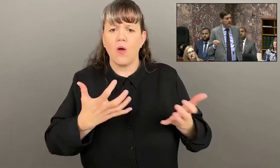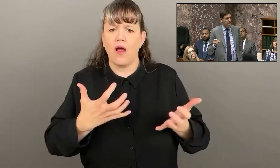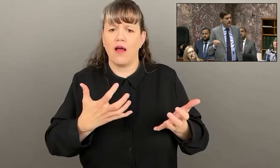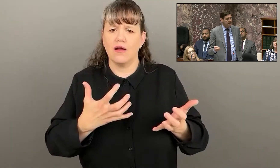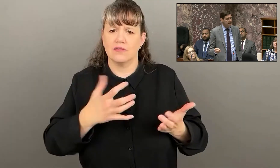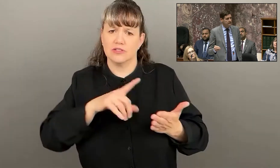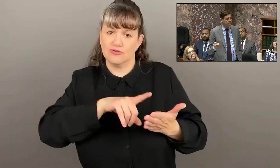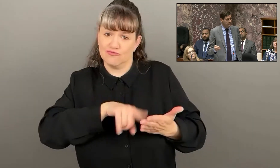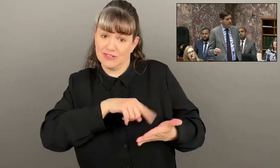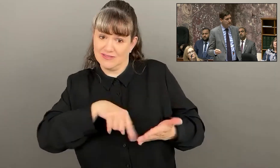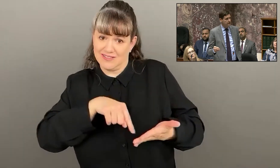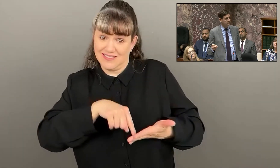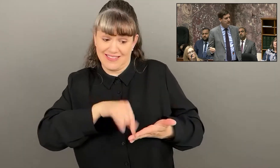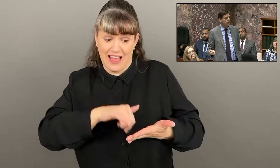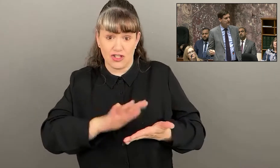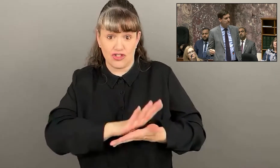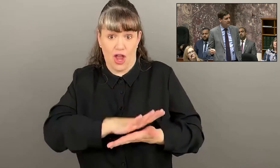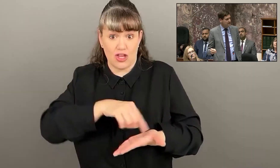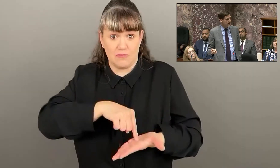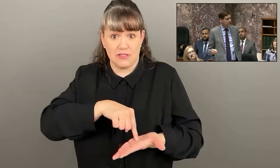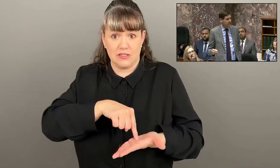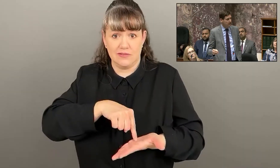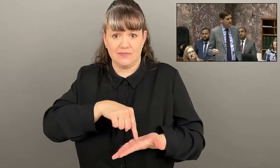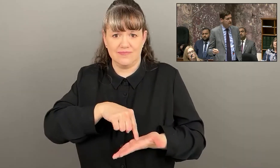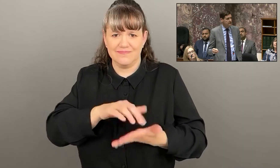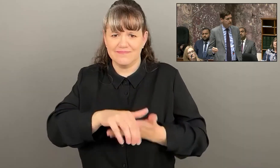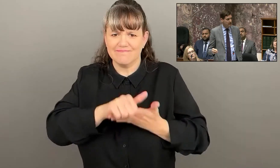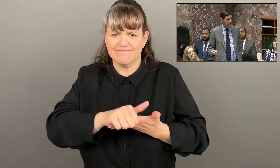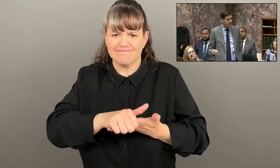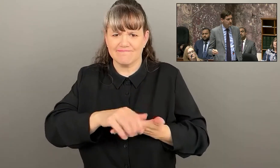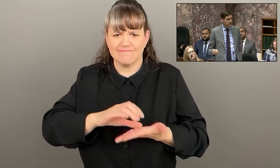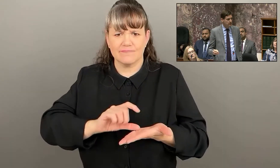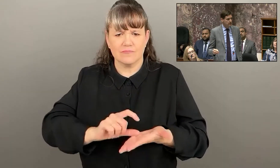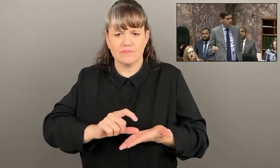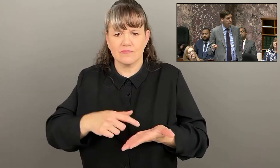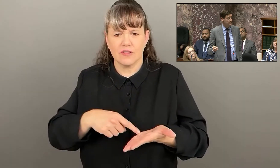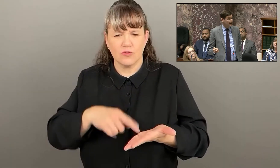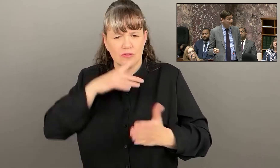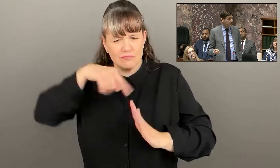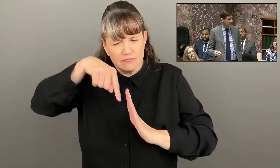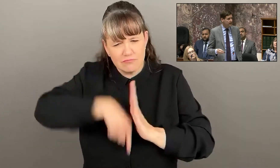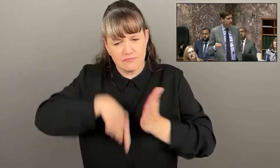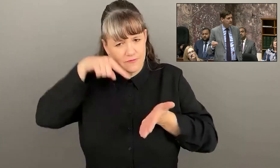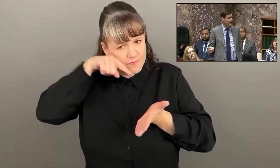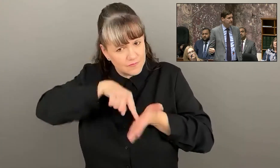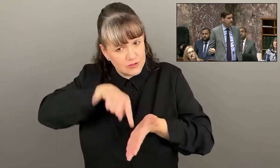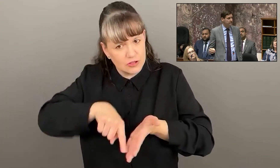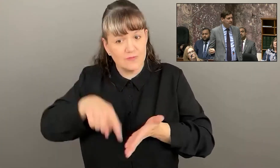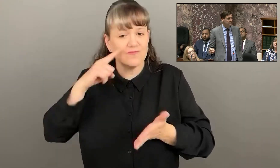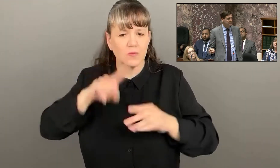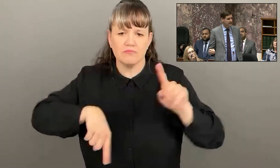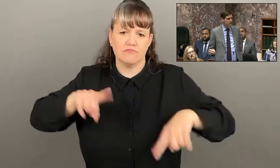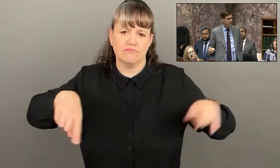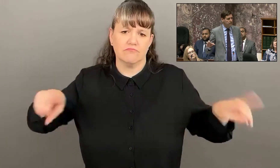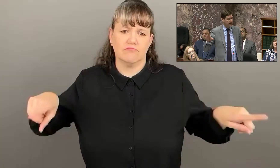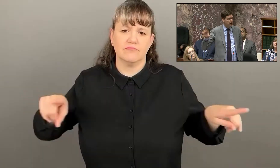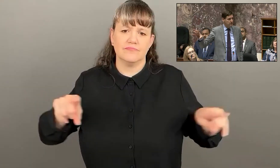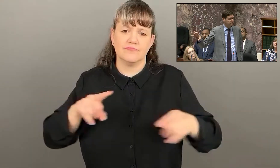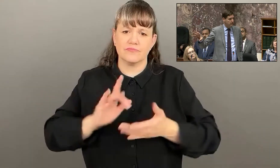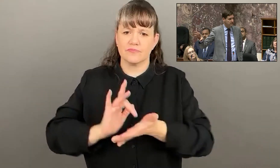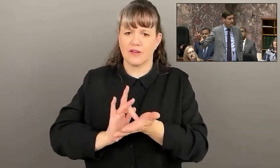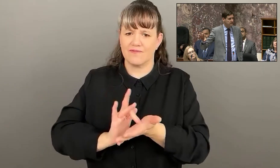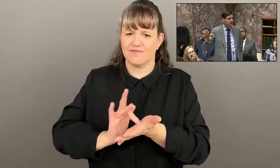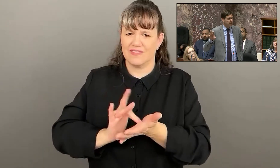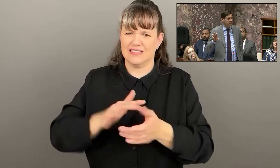to an extensive criminal and administrative investigation of pharmacies in the province. There's no denial. In fact, there was an active investigation both by the